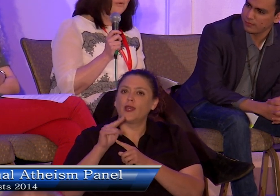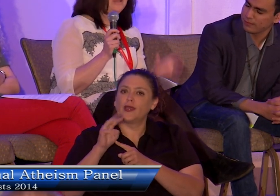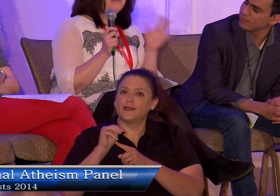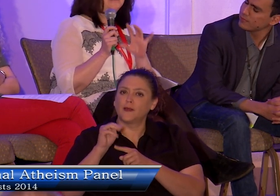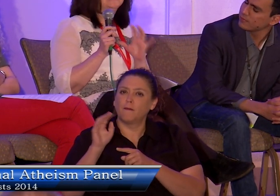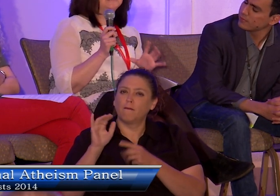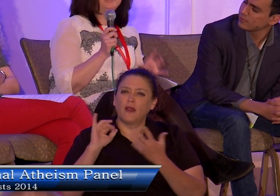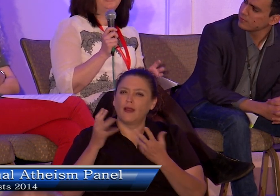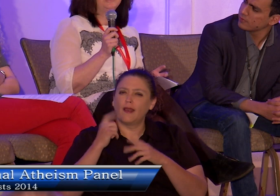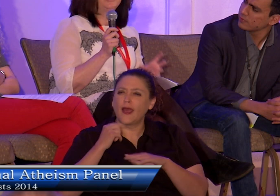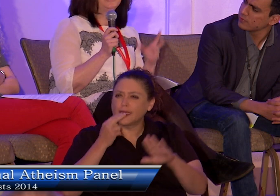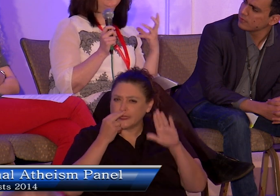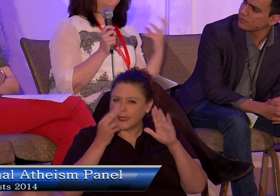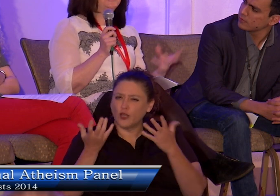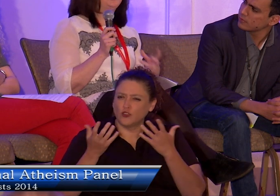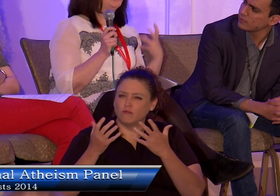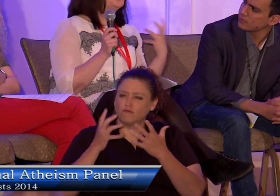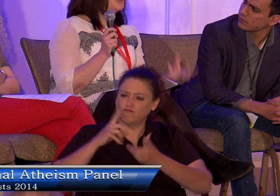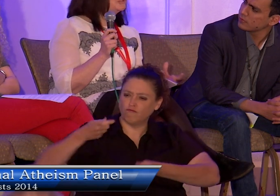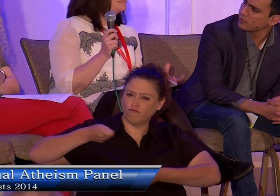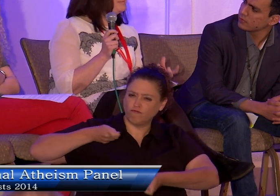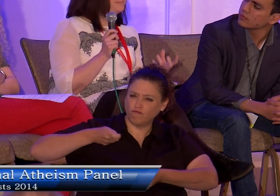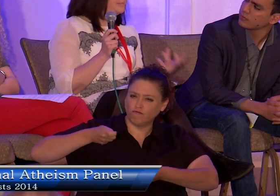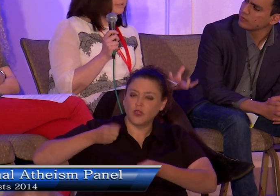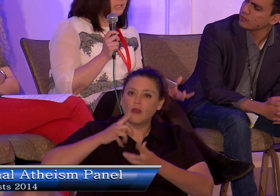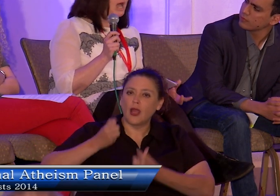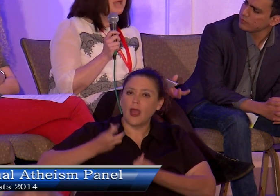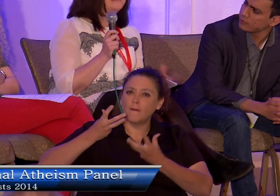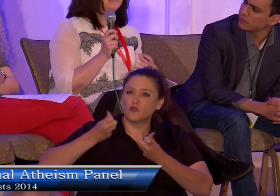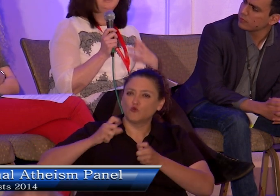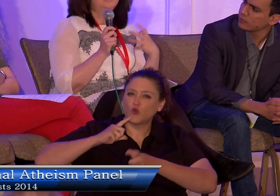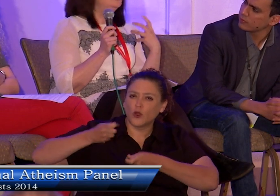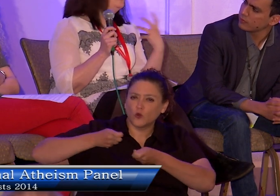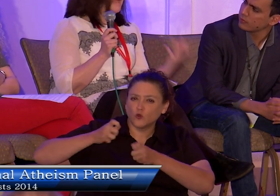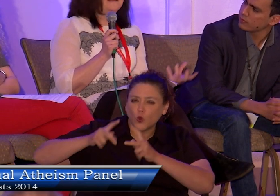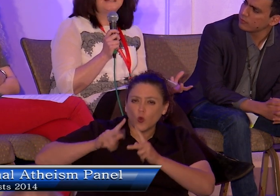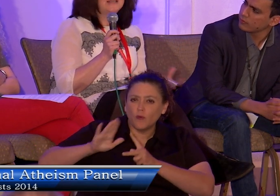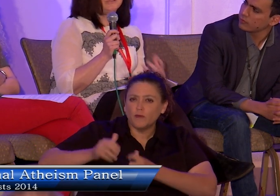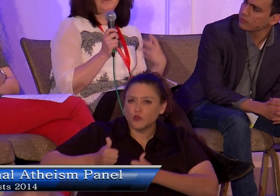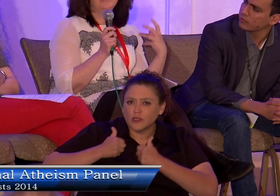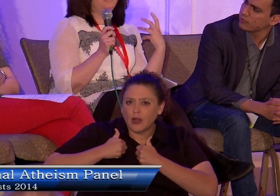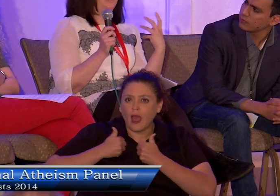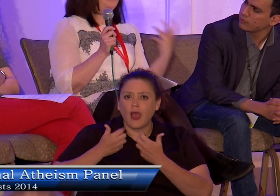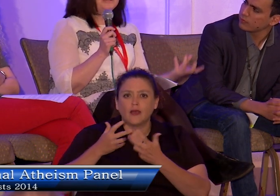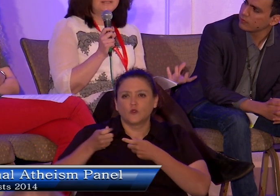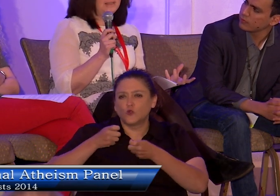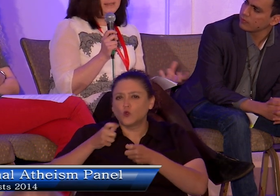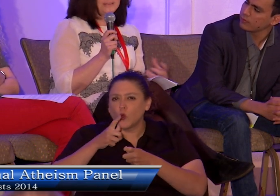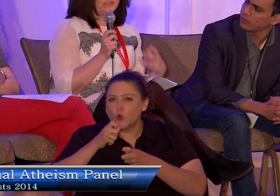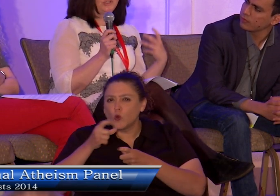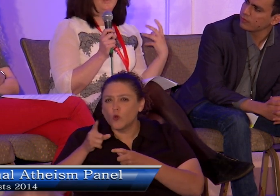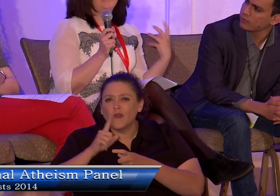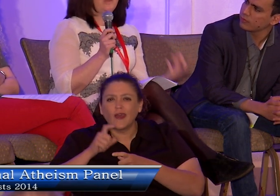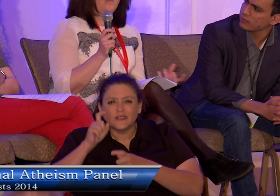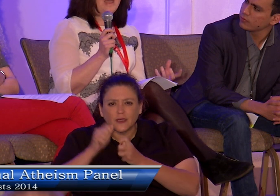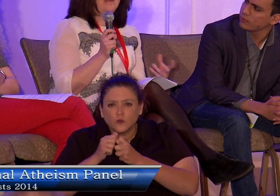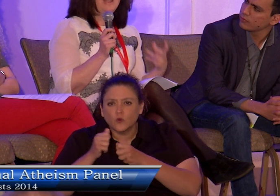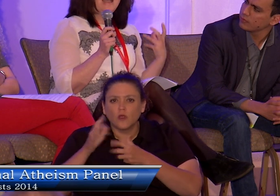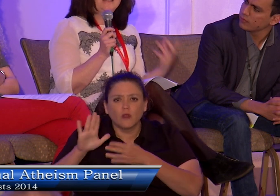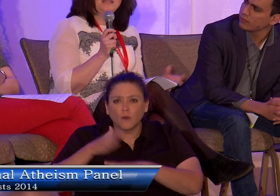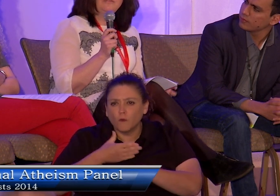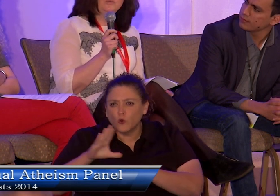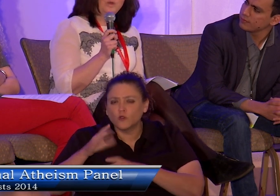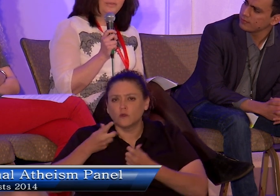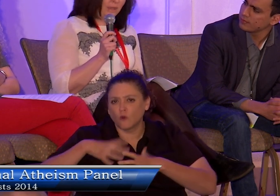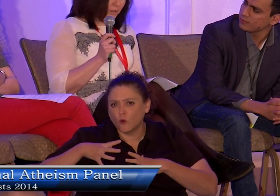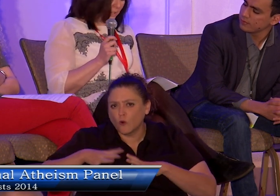has power, that is the degree to which it tries to control people's lives, who they have sex with, what music they listen to, what they wear,